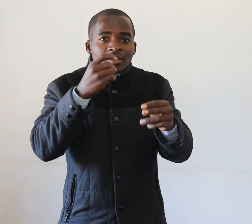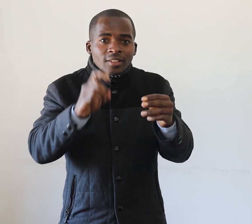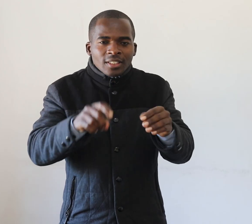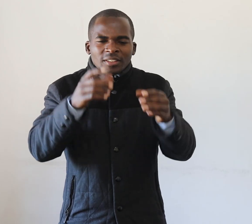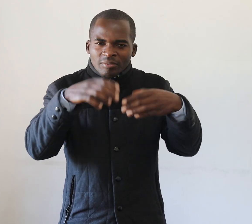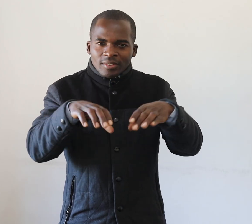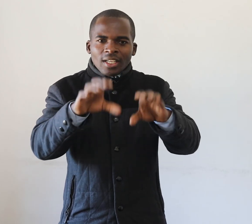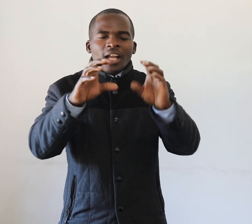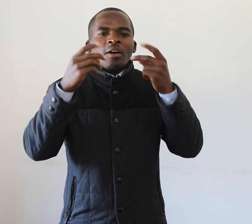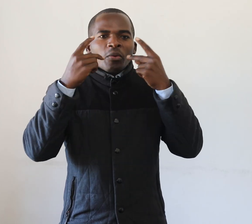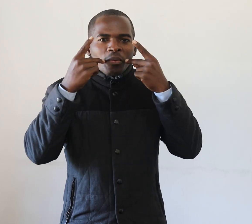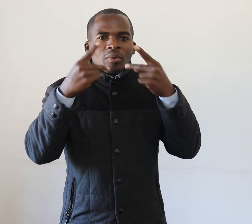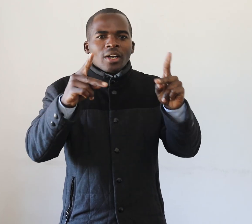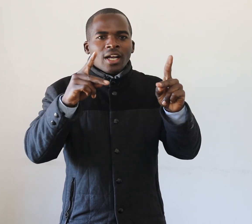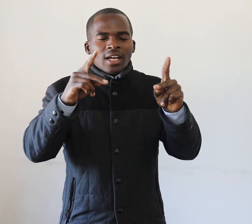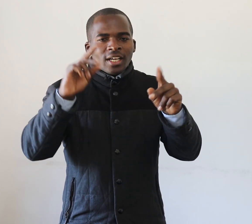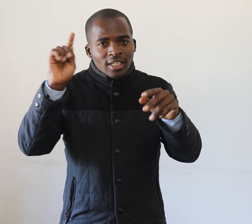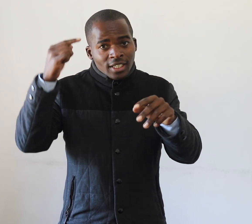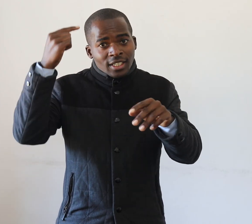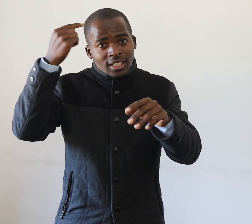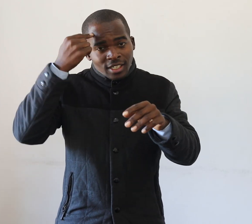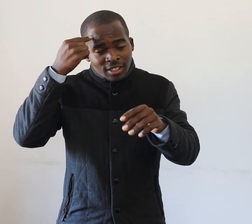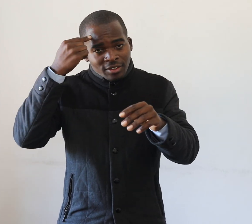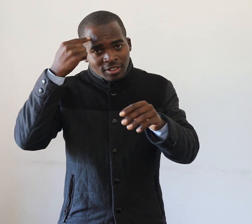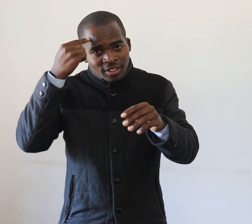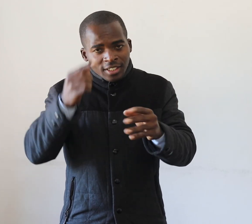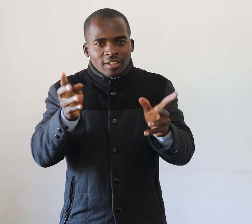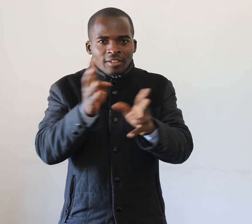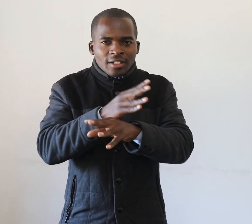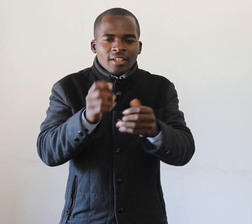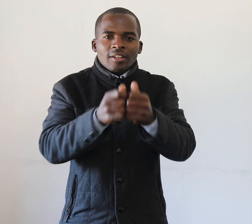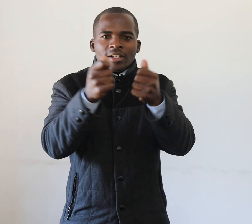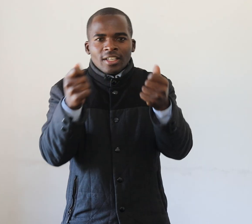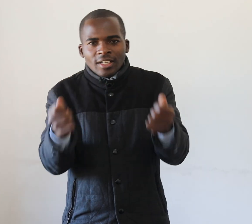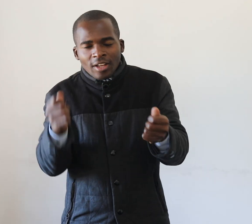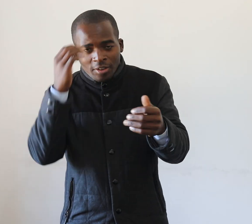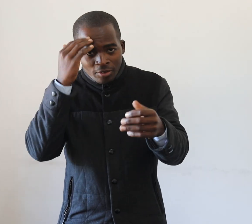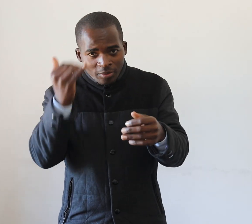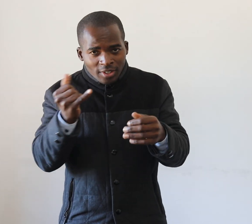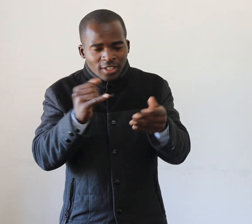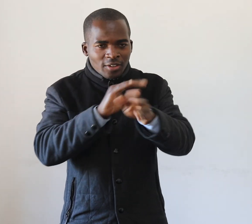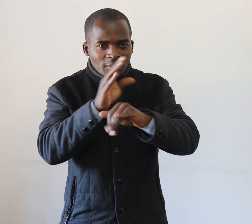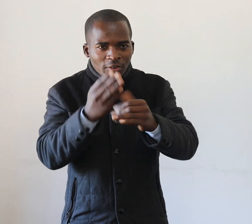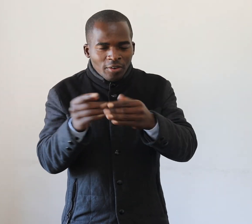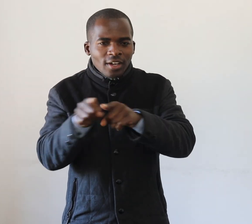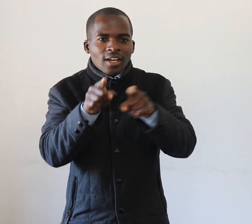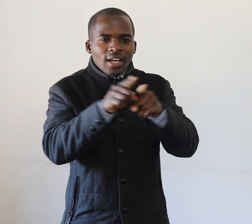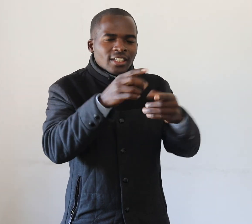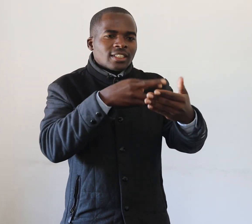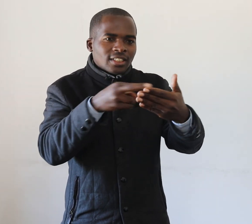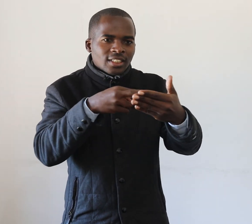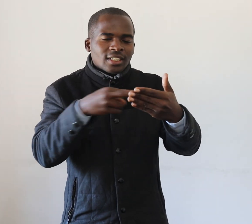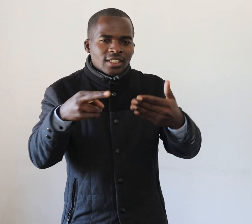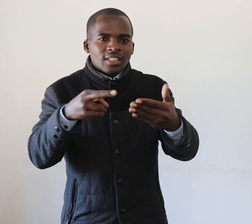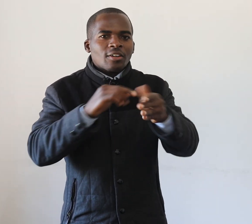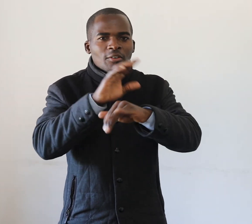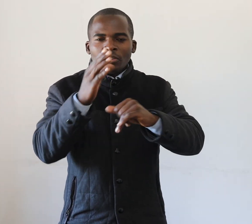in the Government Gazette, in a newspaper that is widely read across the country, or through